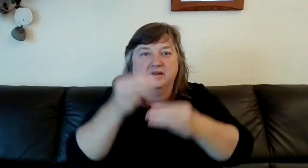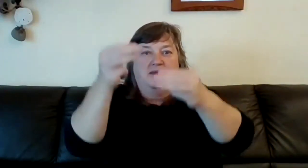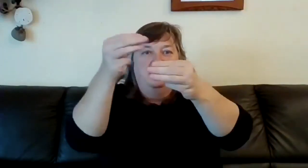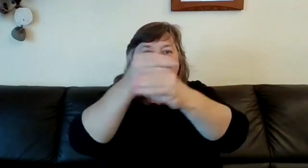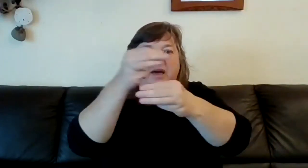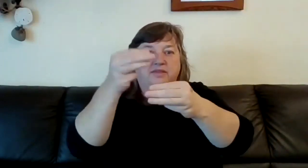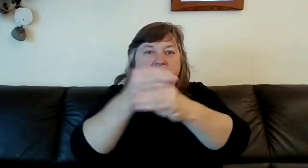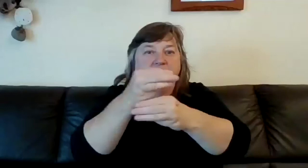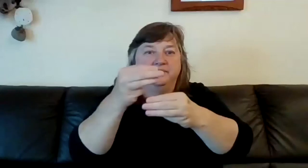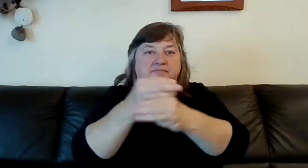Math.